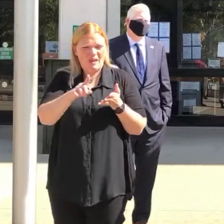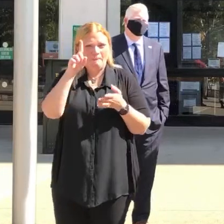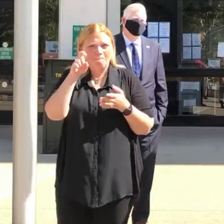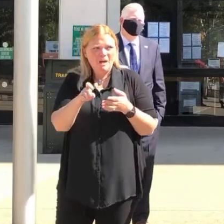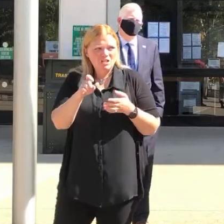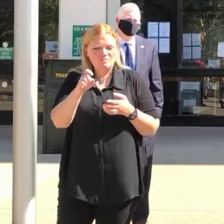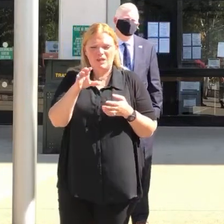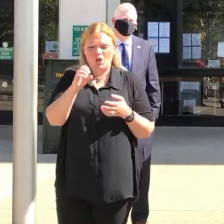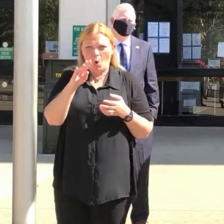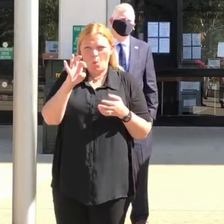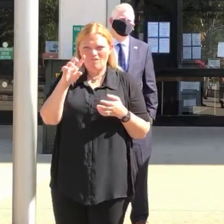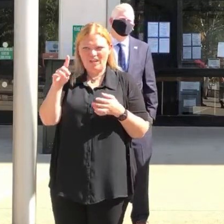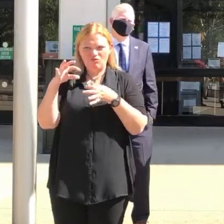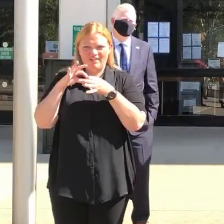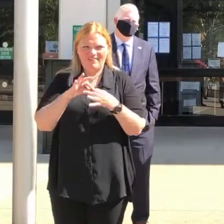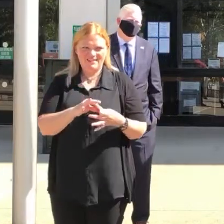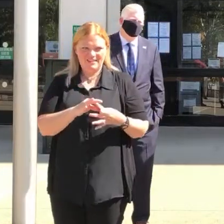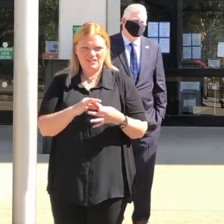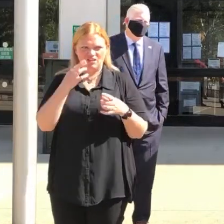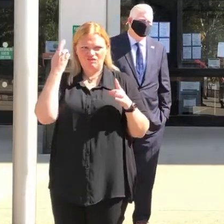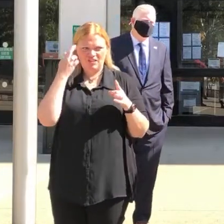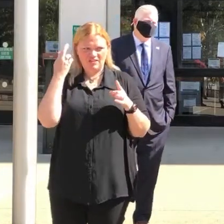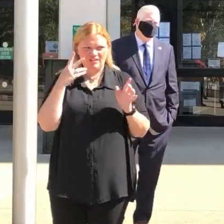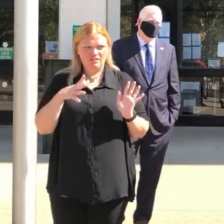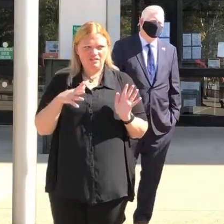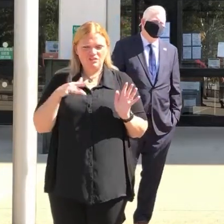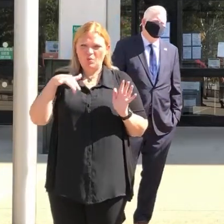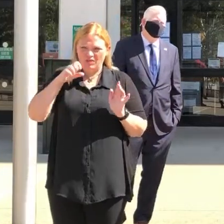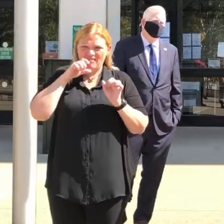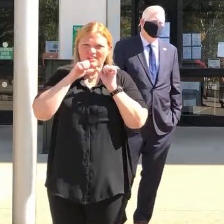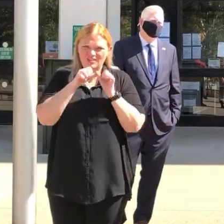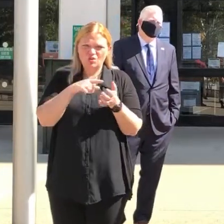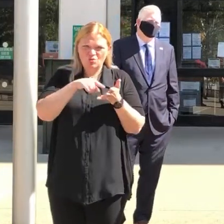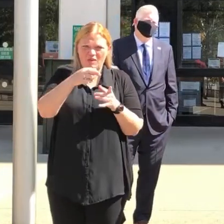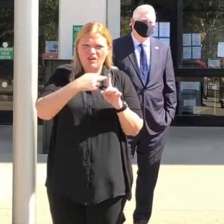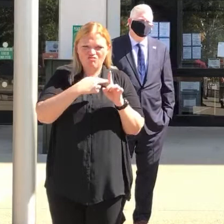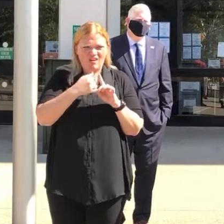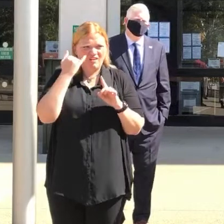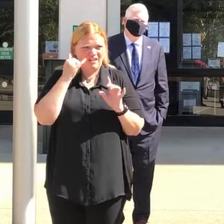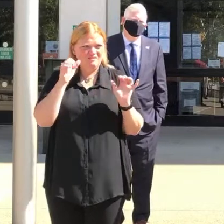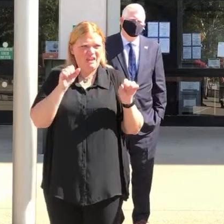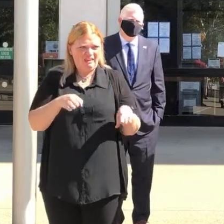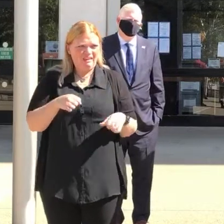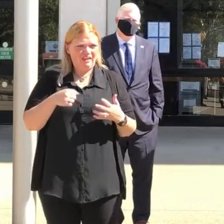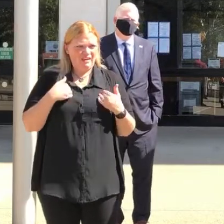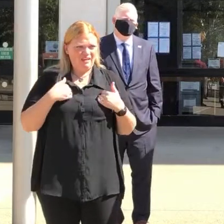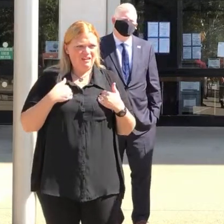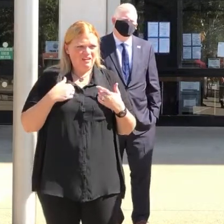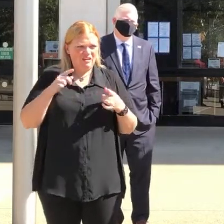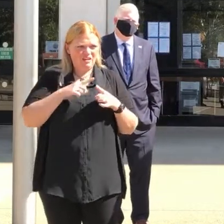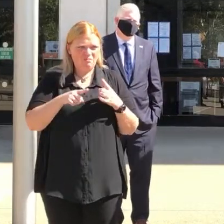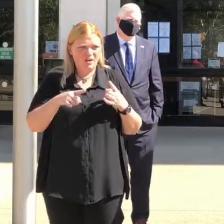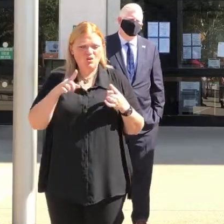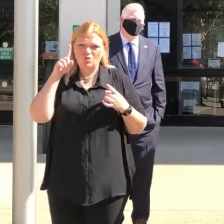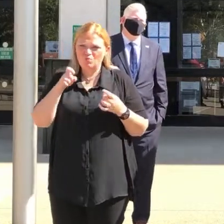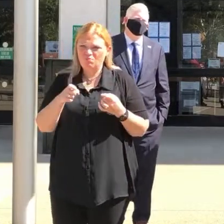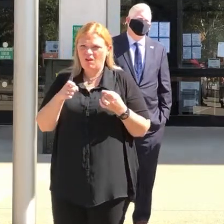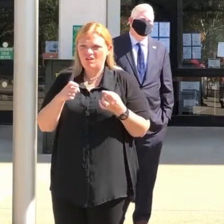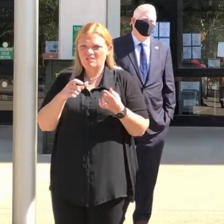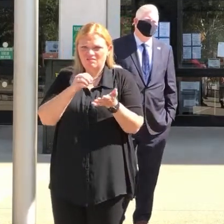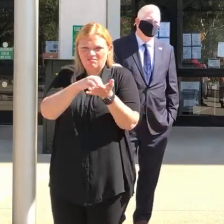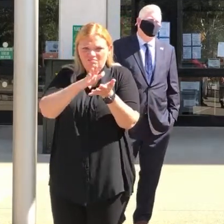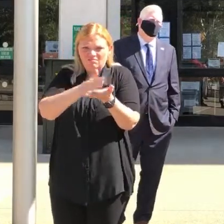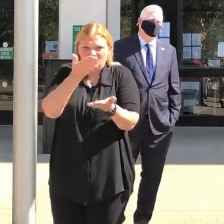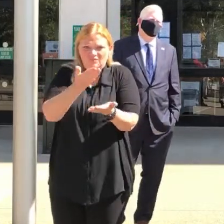related. So as the county executive said, absolutely continue to pay your rent if you have it, but you will have to be able to document